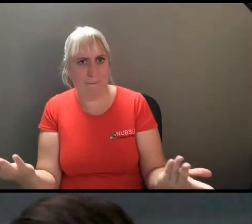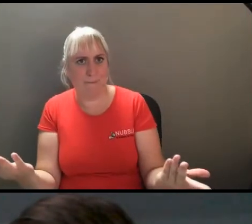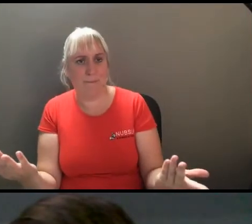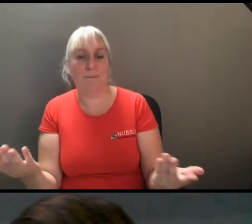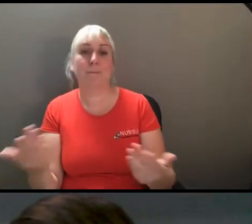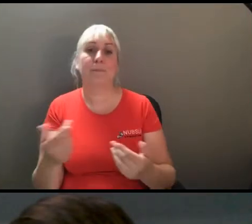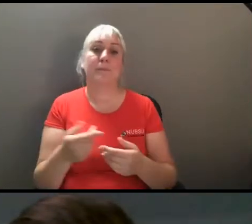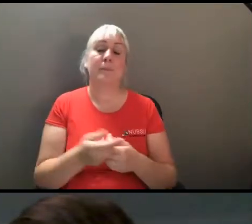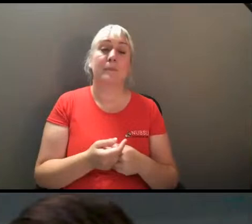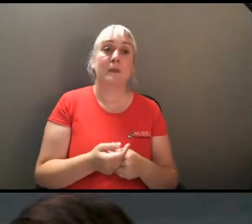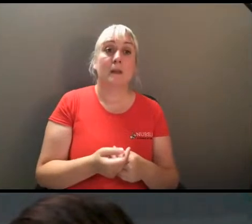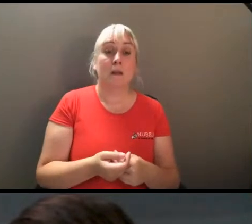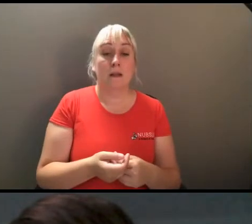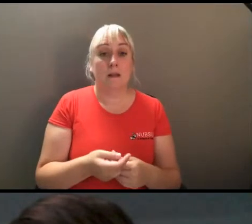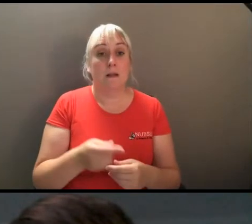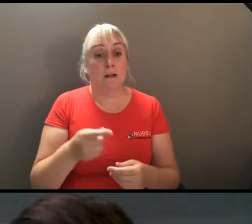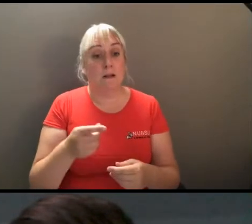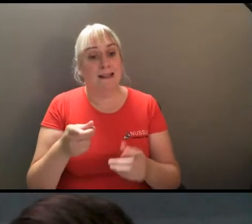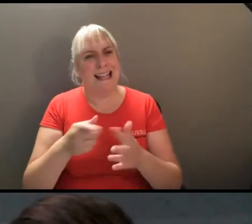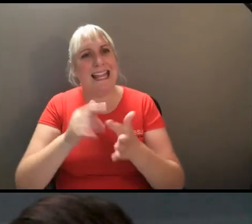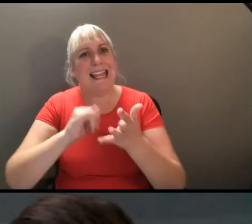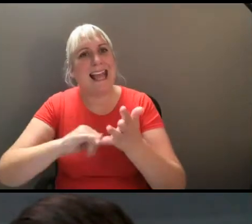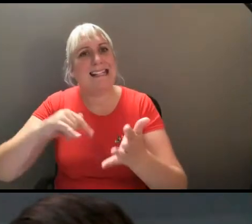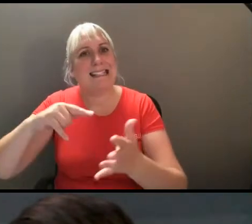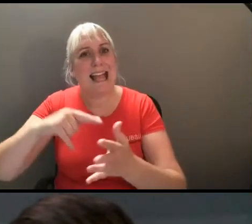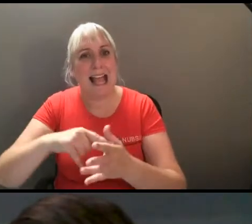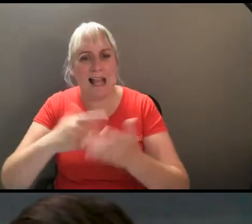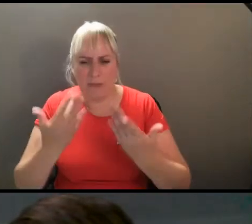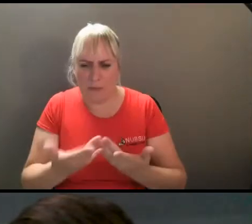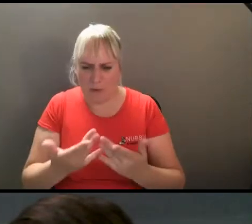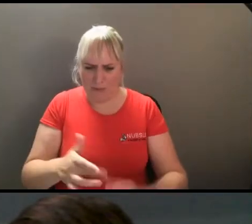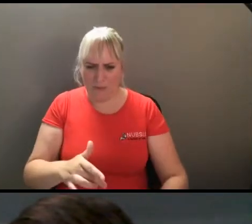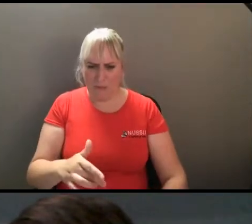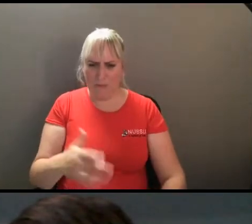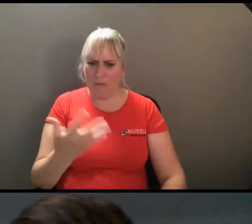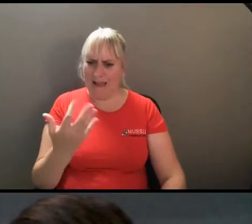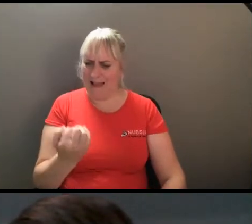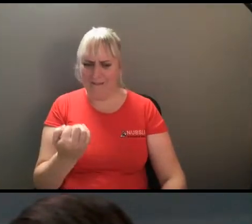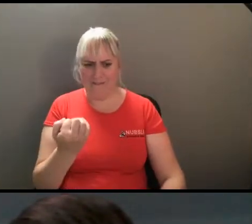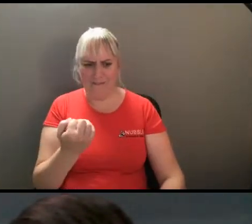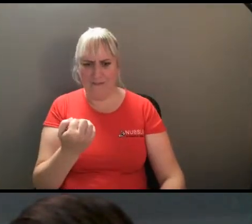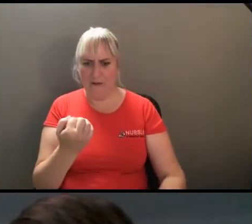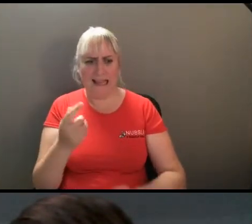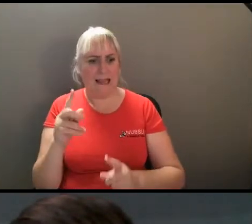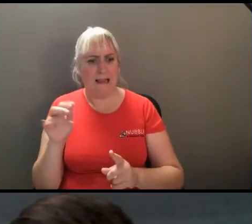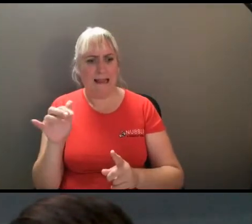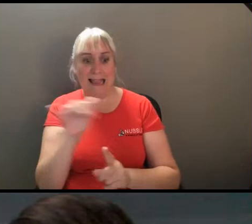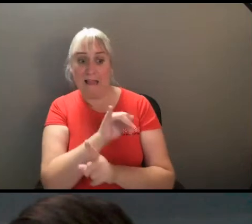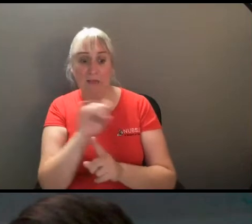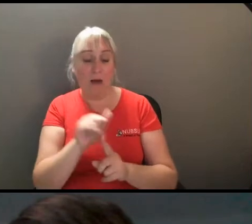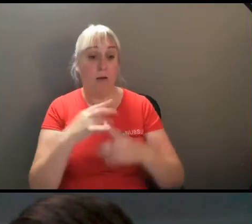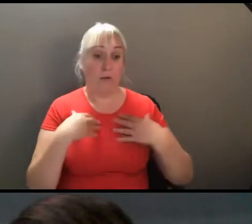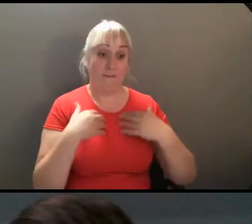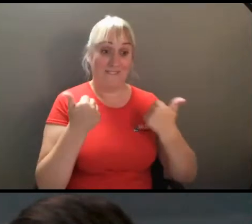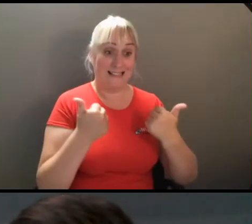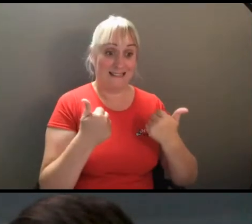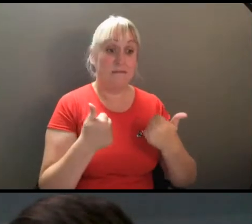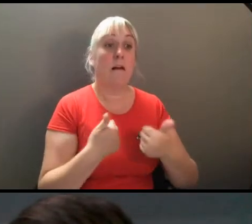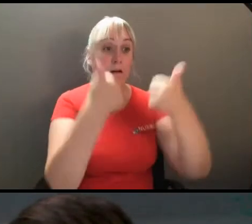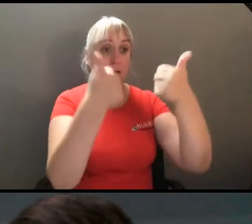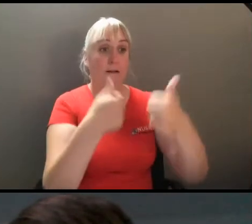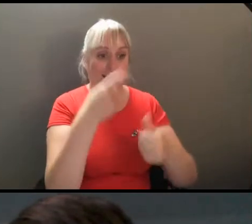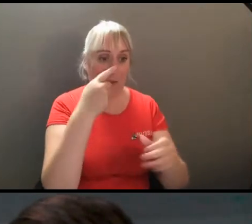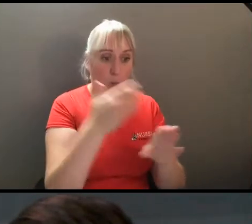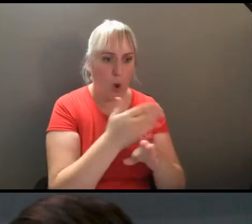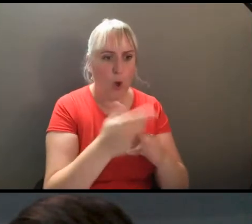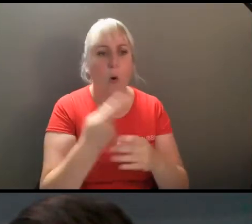ESA and of removing that kind of false binary of fit to work versus not fit to work, when we all know that it's never really